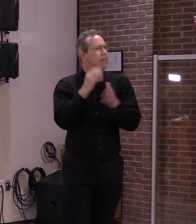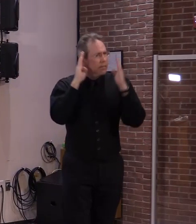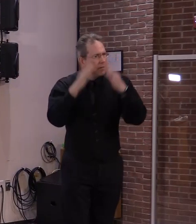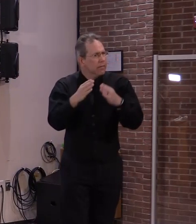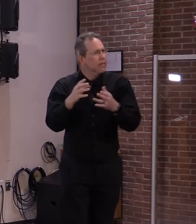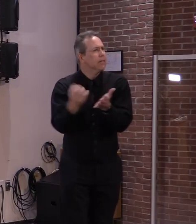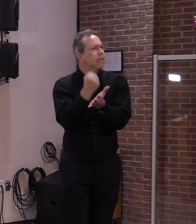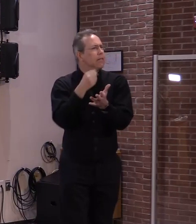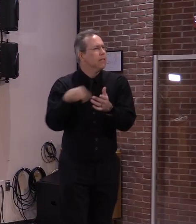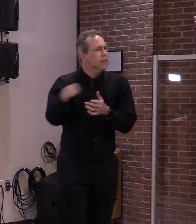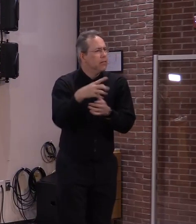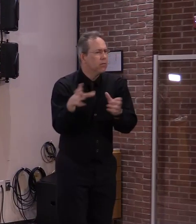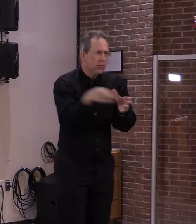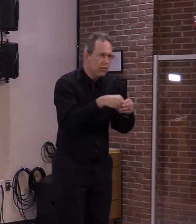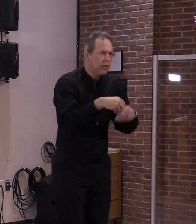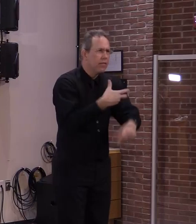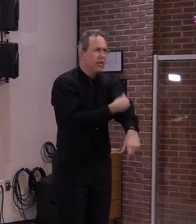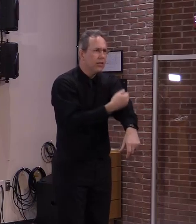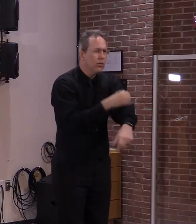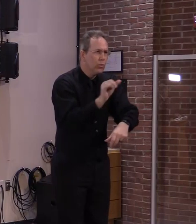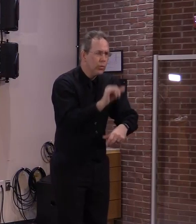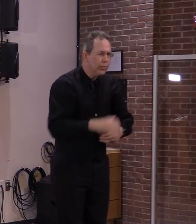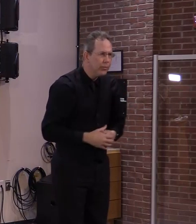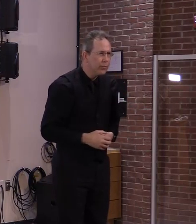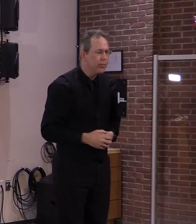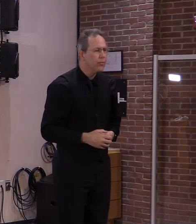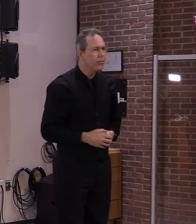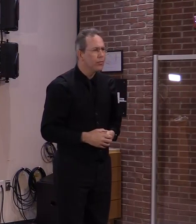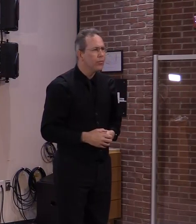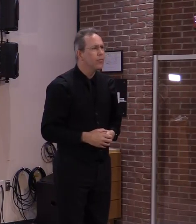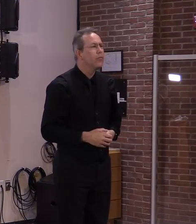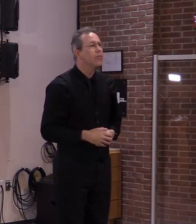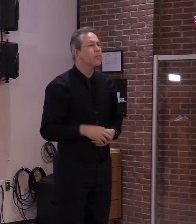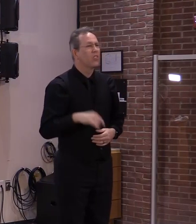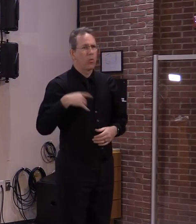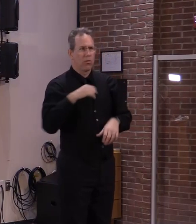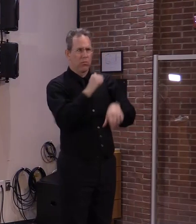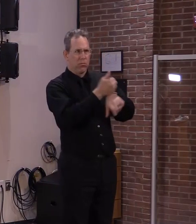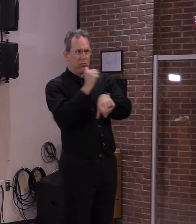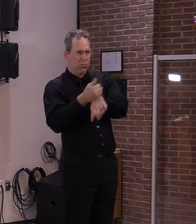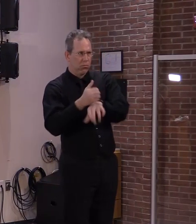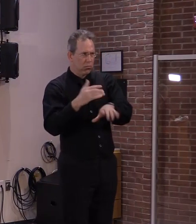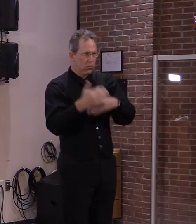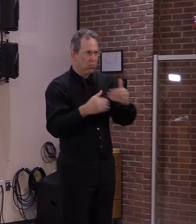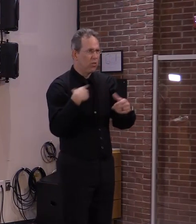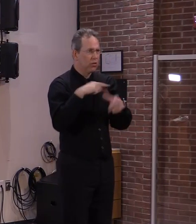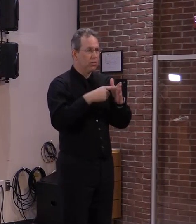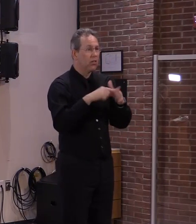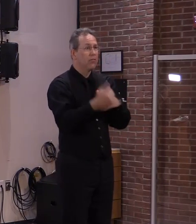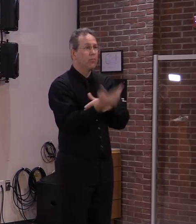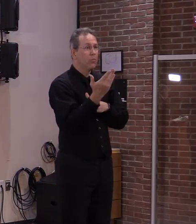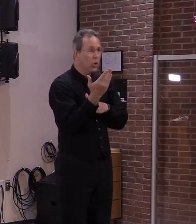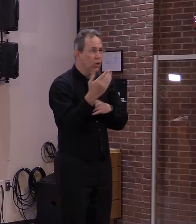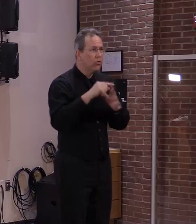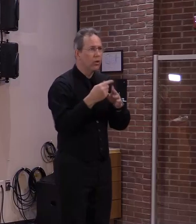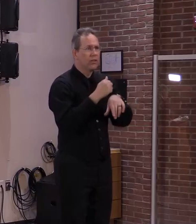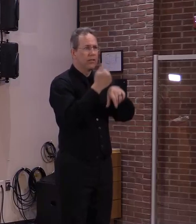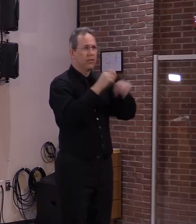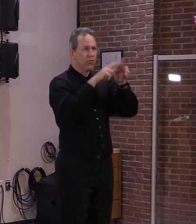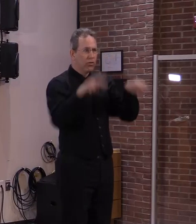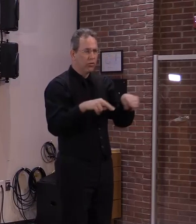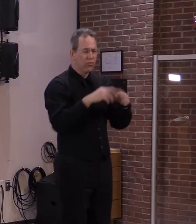first change will be available on the registration system on Wednesday morning, and the BIPOC change will be